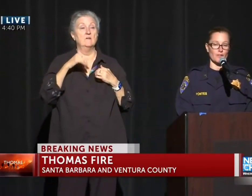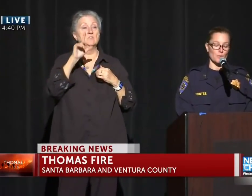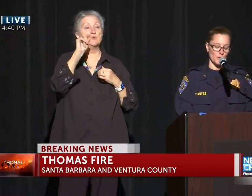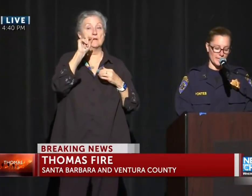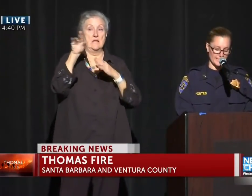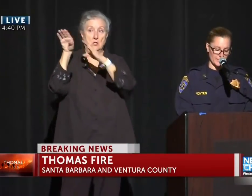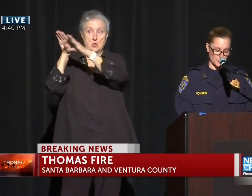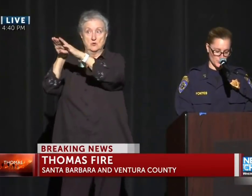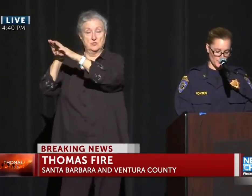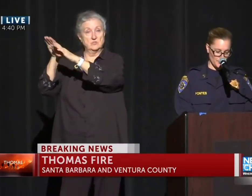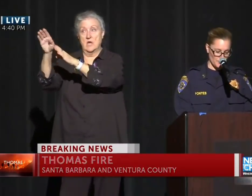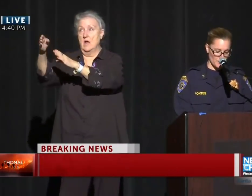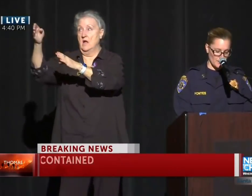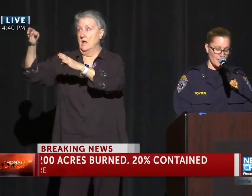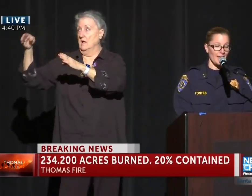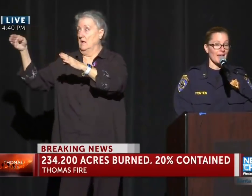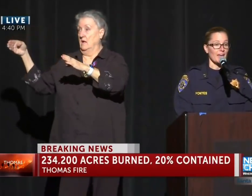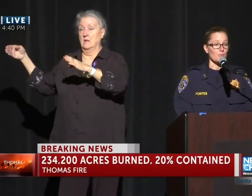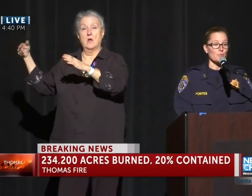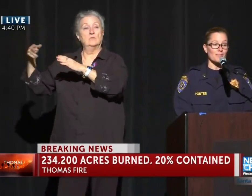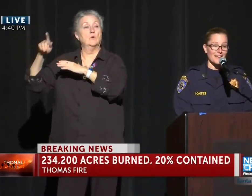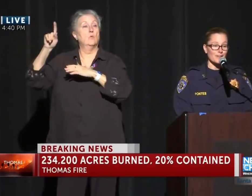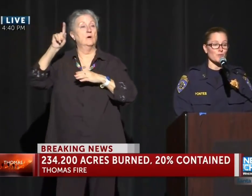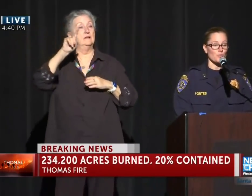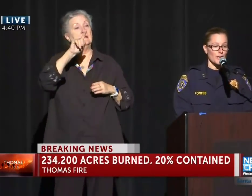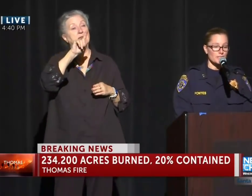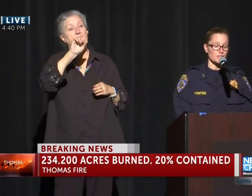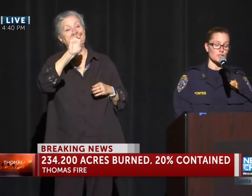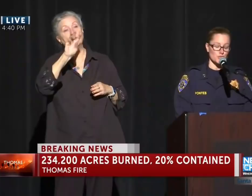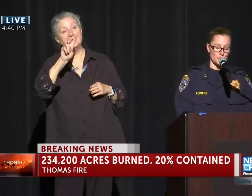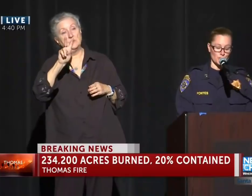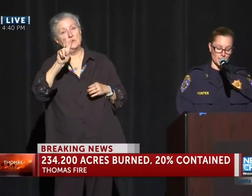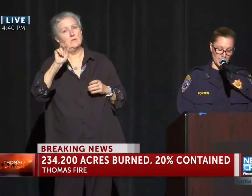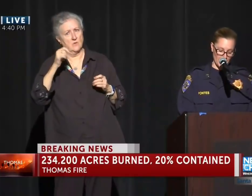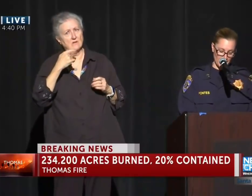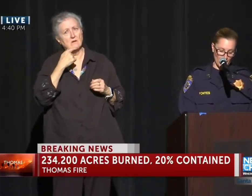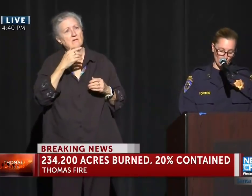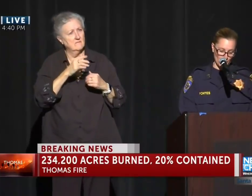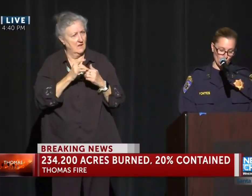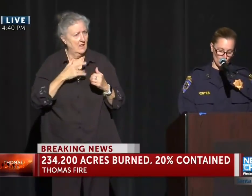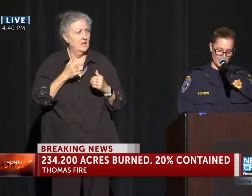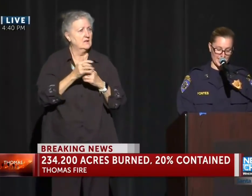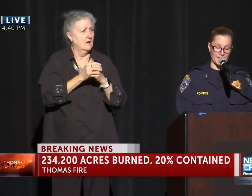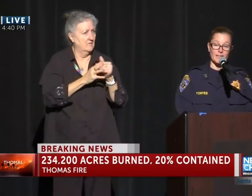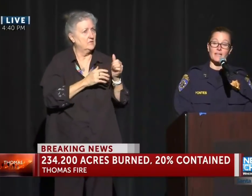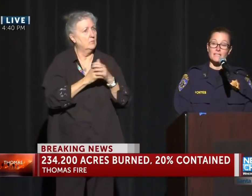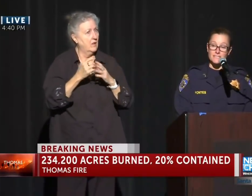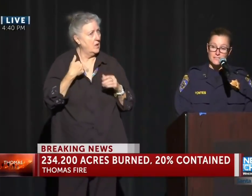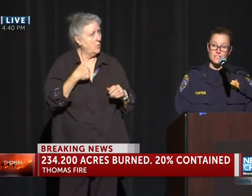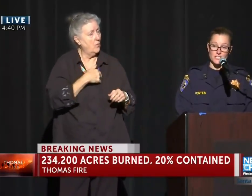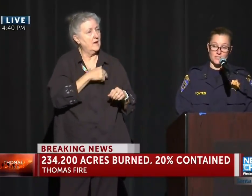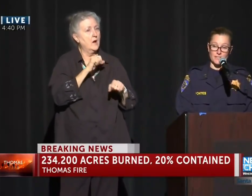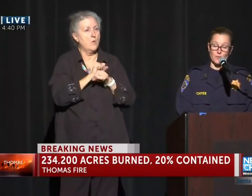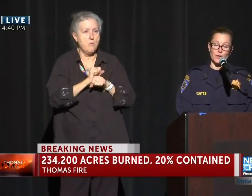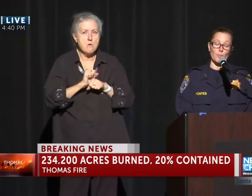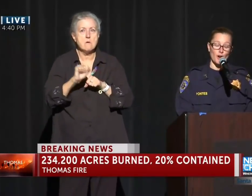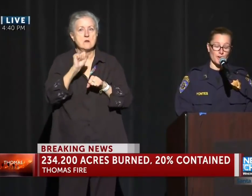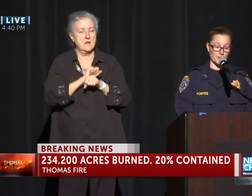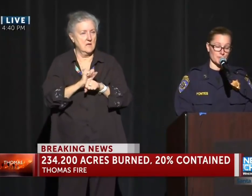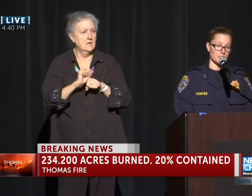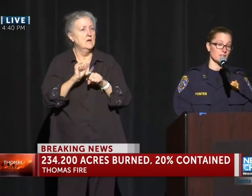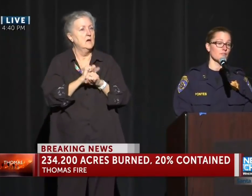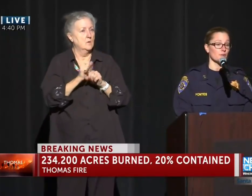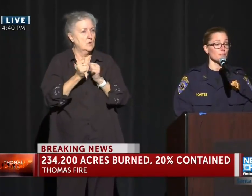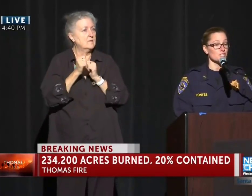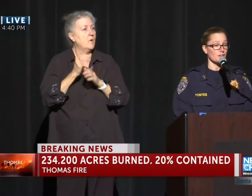closures along the 192, and we would like you to rest assured that we are working diligently with